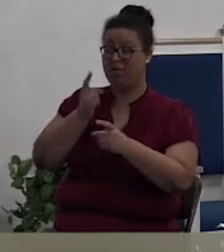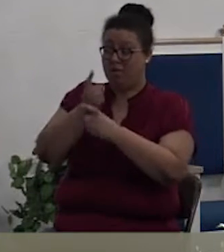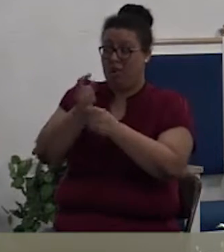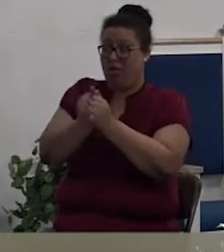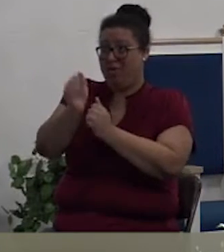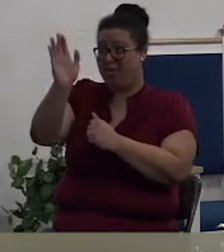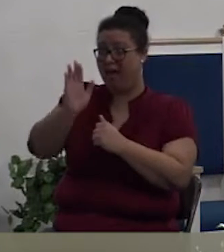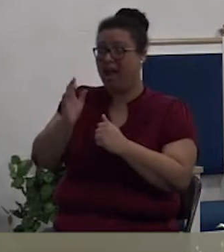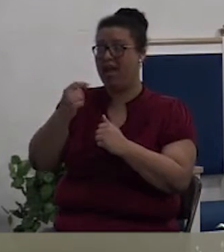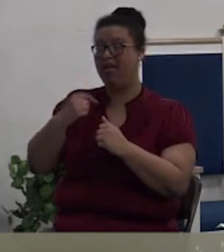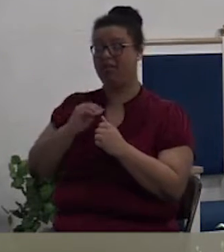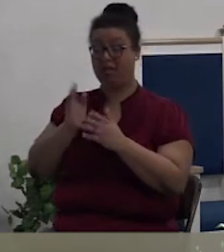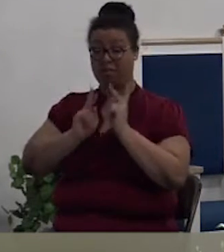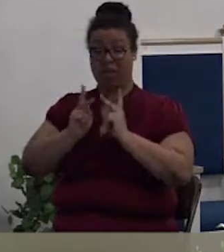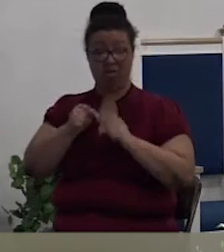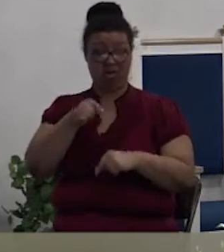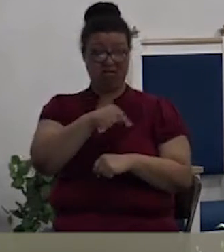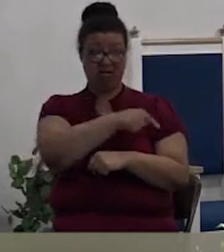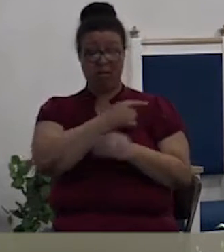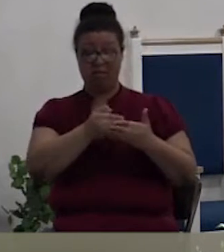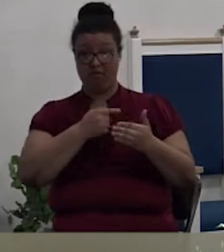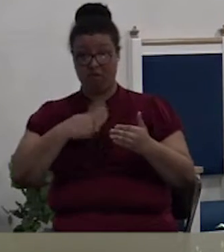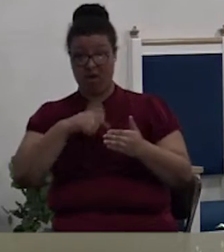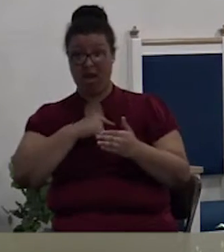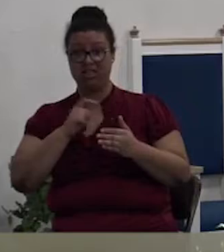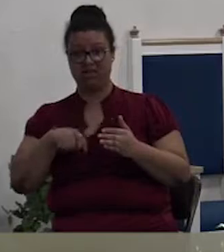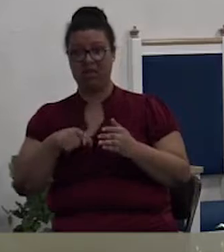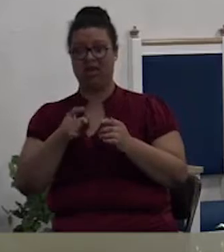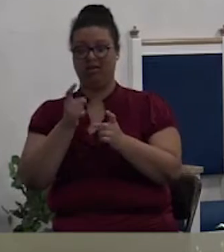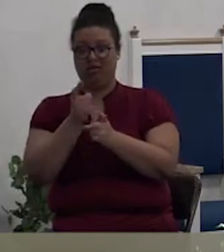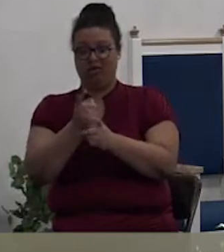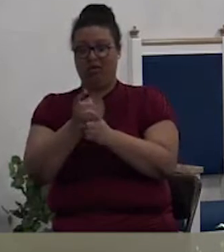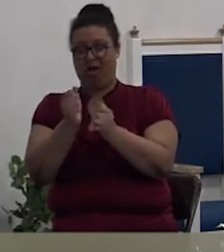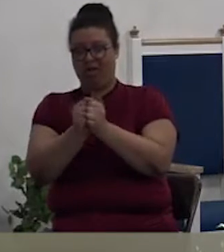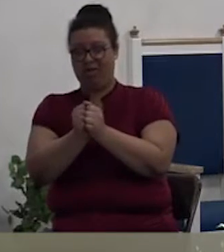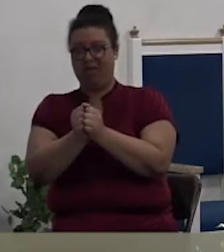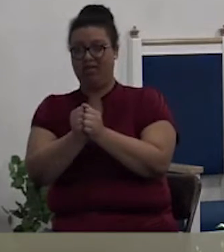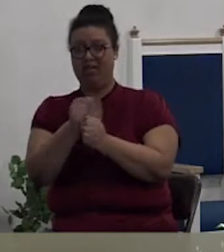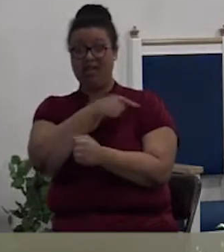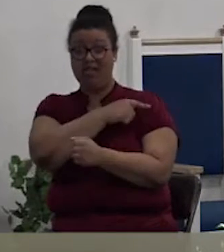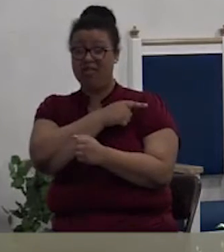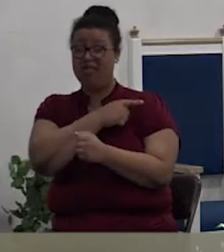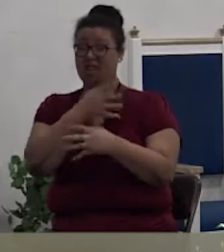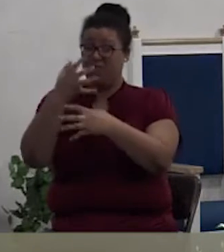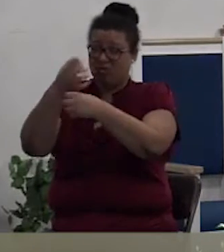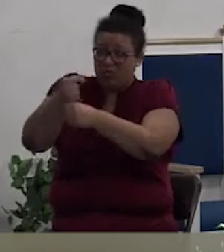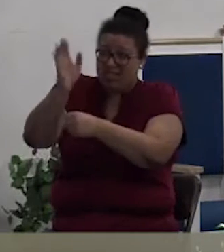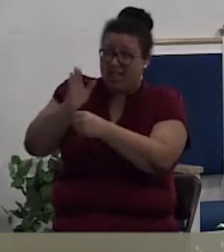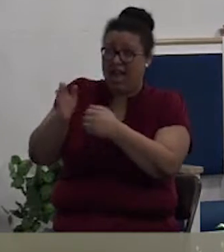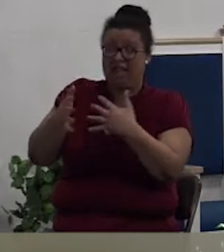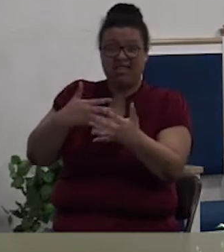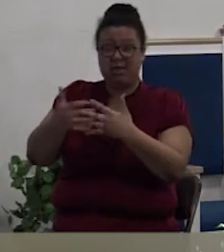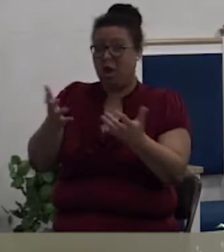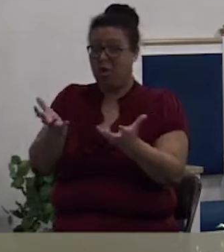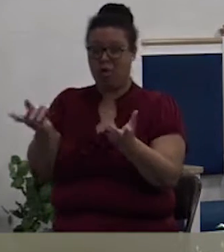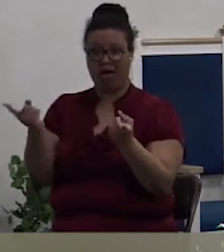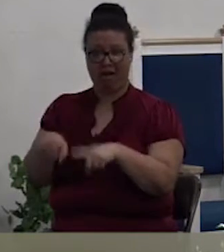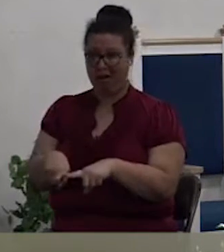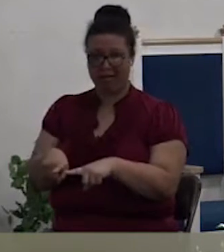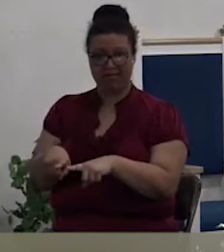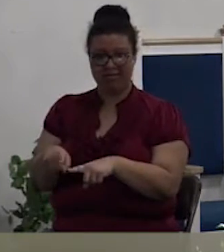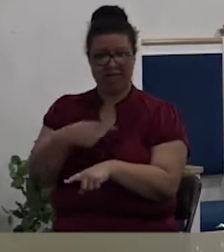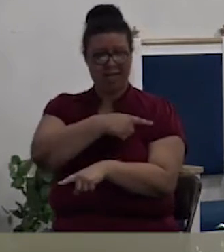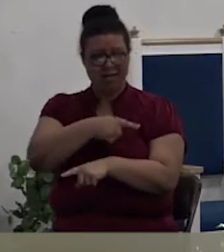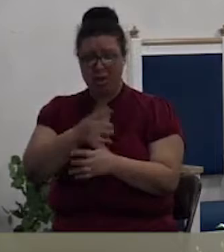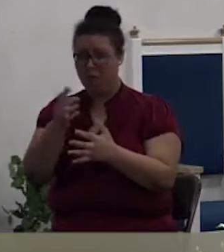that came before us. Why? Because they were willing to hold on to God no matter what happened. They were